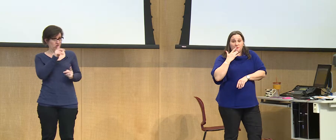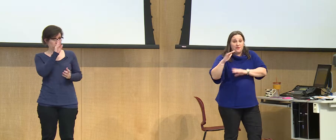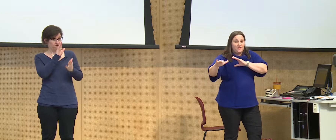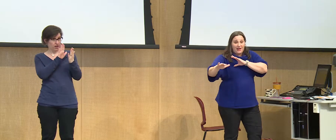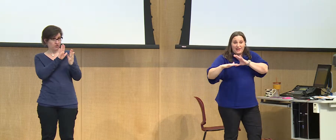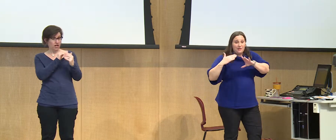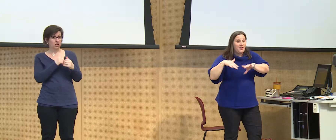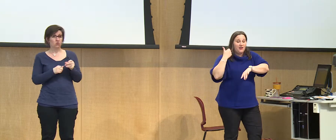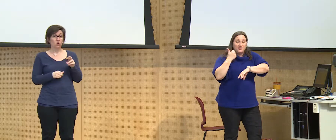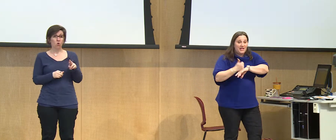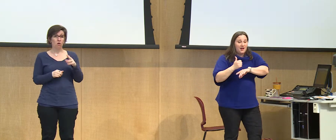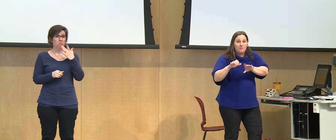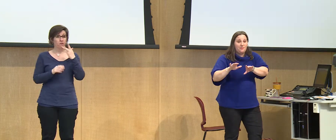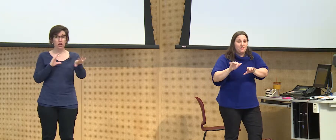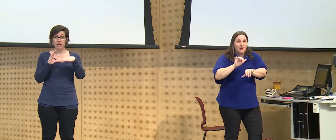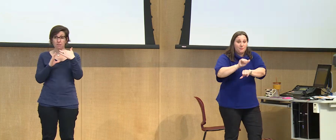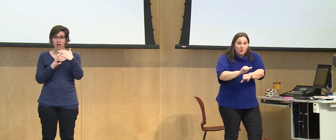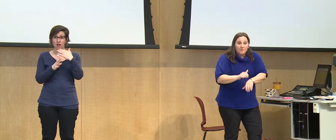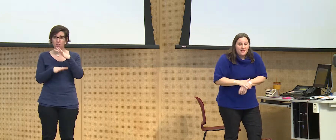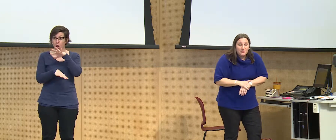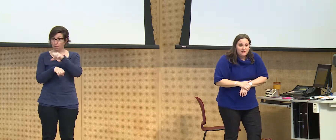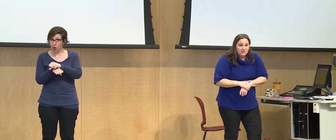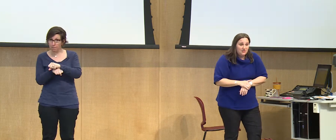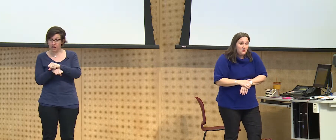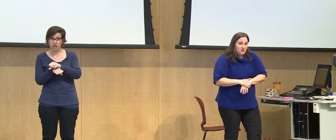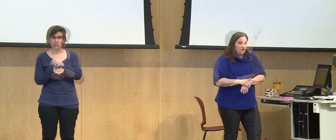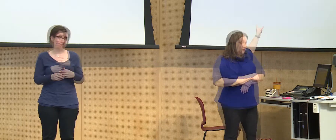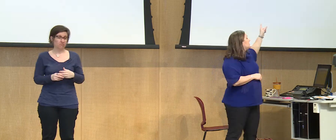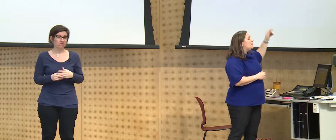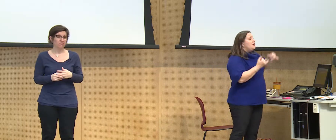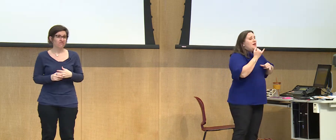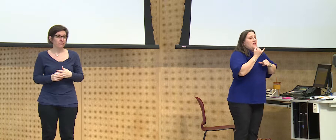prefer they email, set up an appointment?